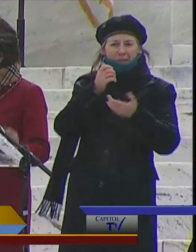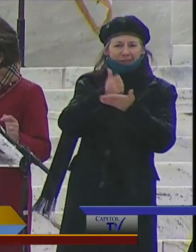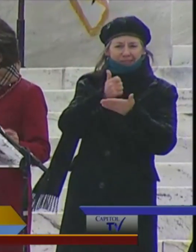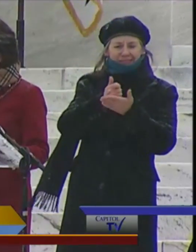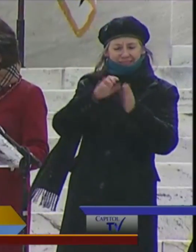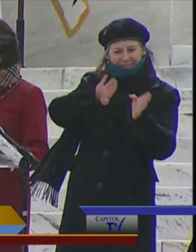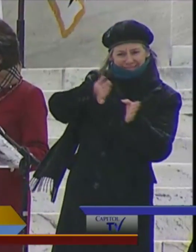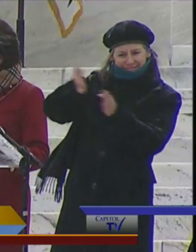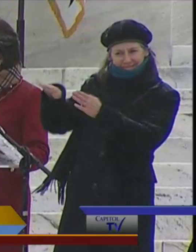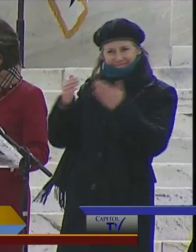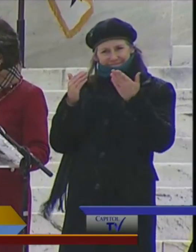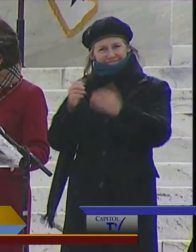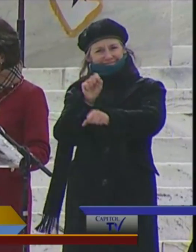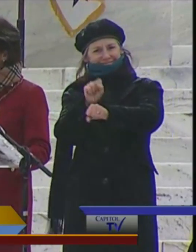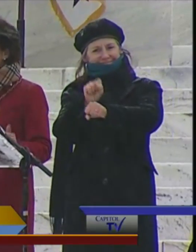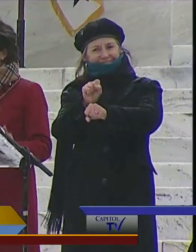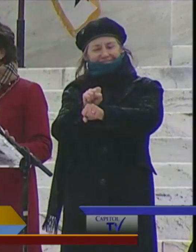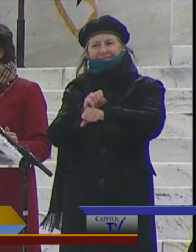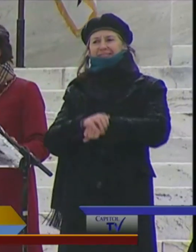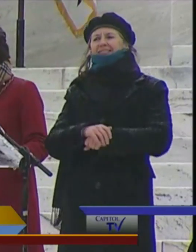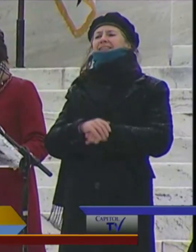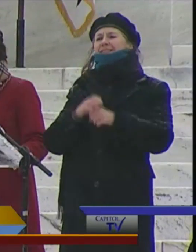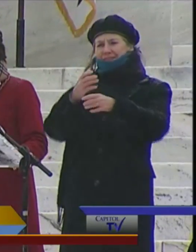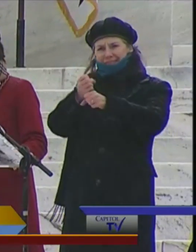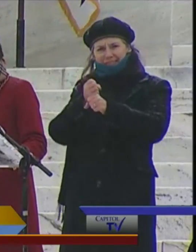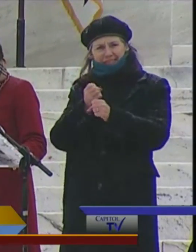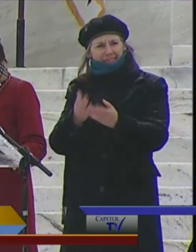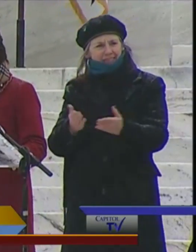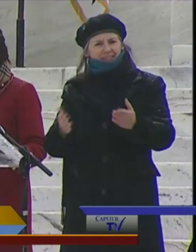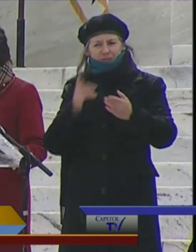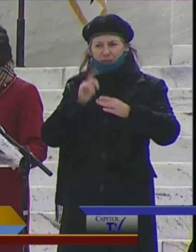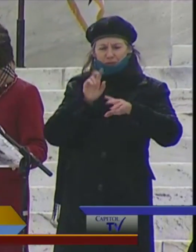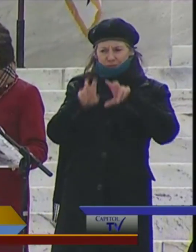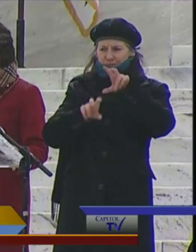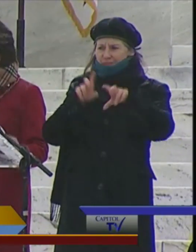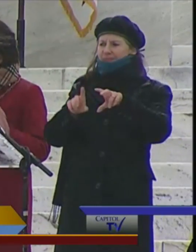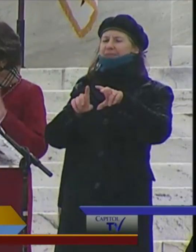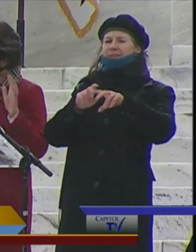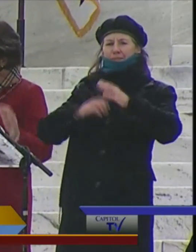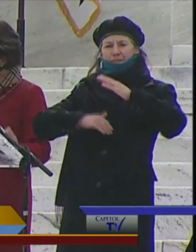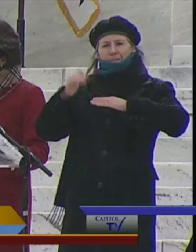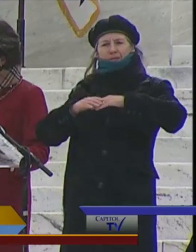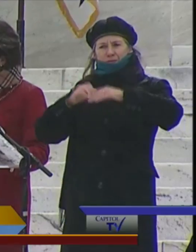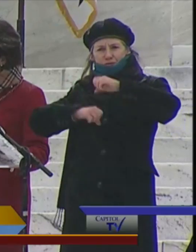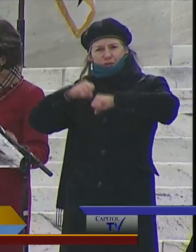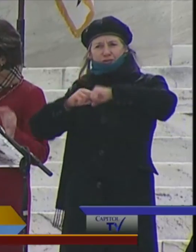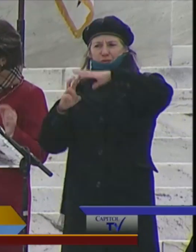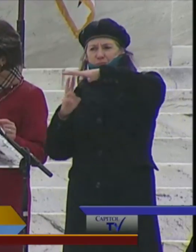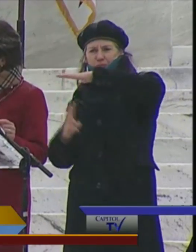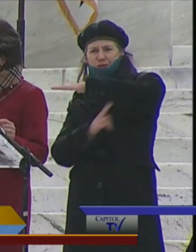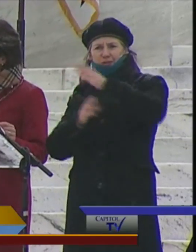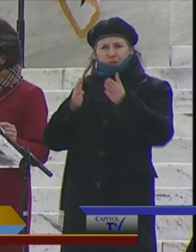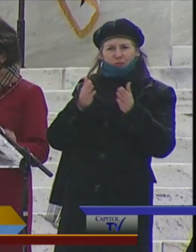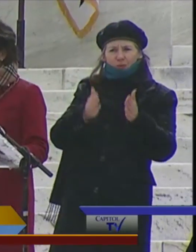neighborhoods and secure the resources to invest in education and infrastructure and save for a rainy day. But more important than all of that, a